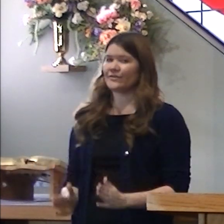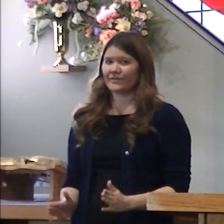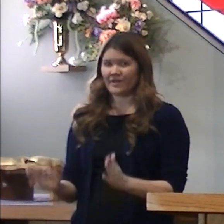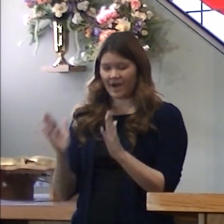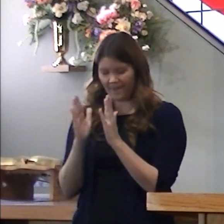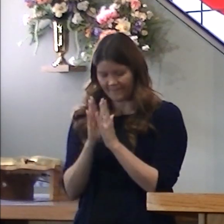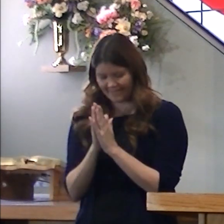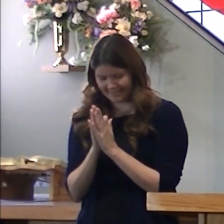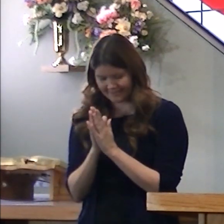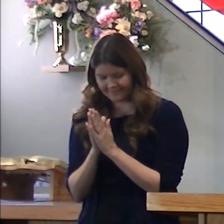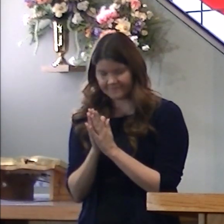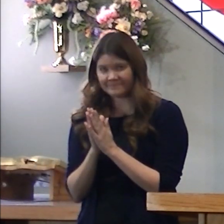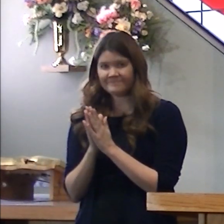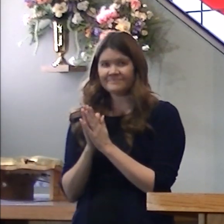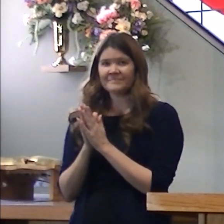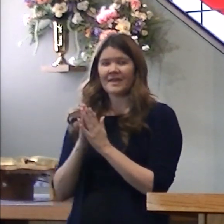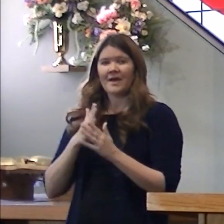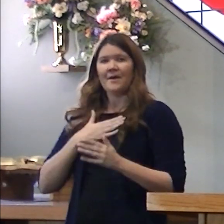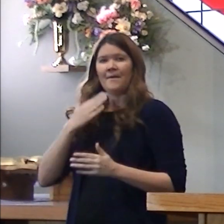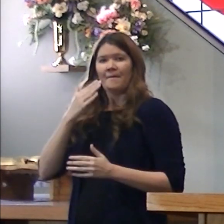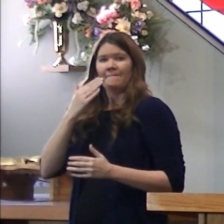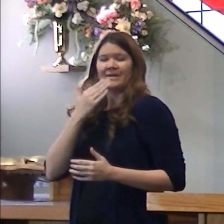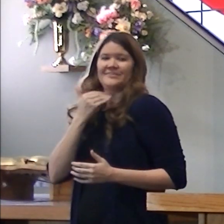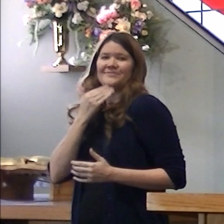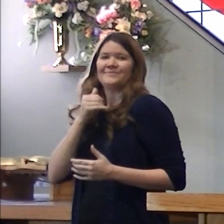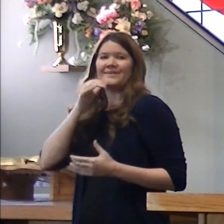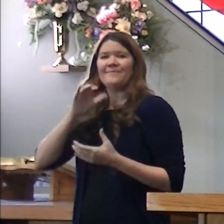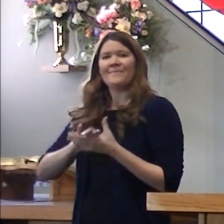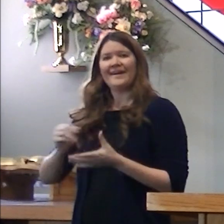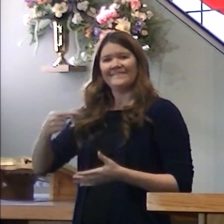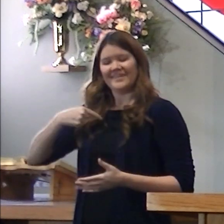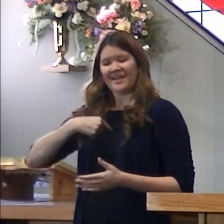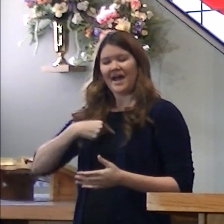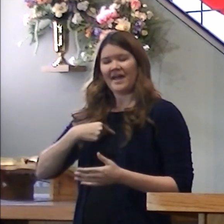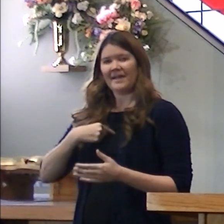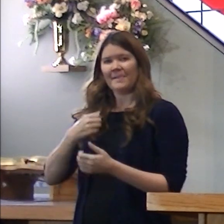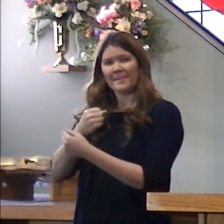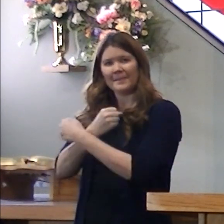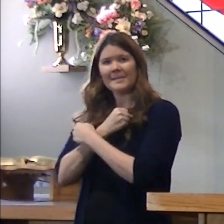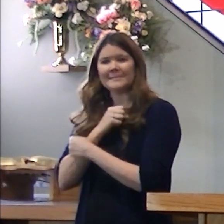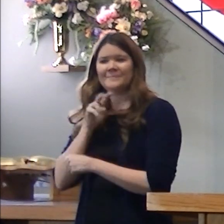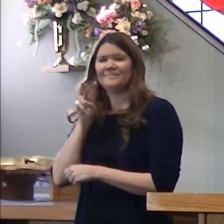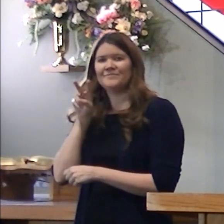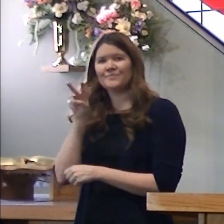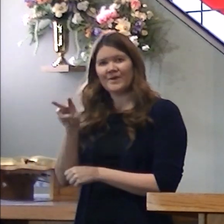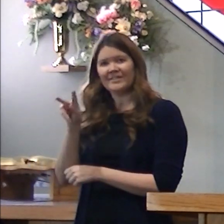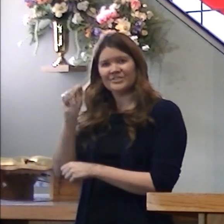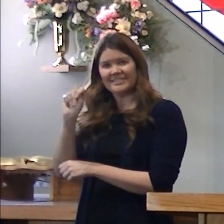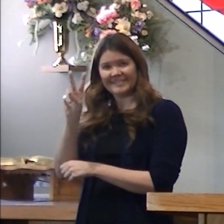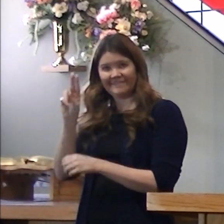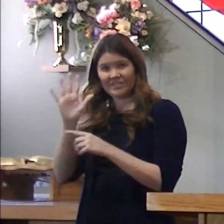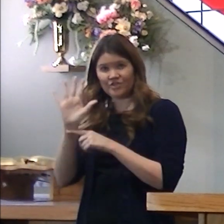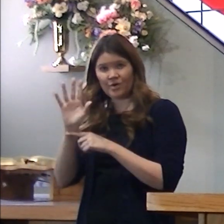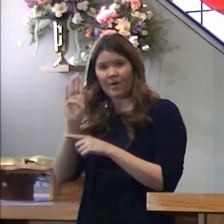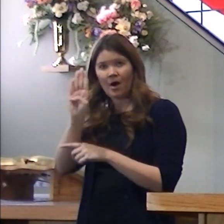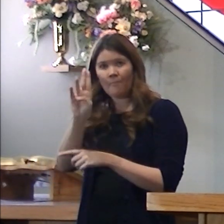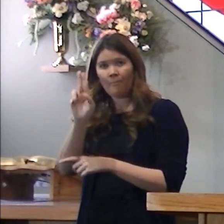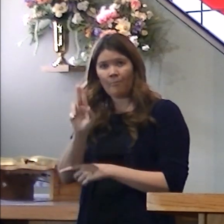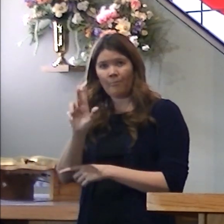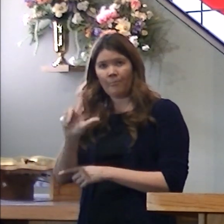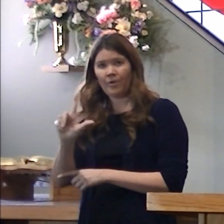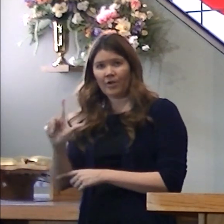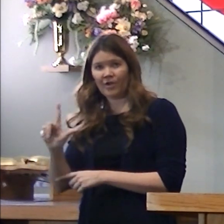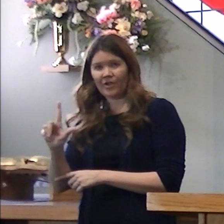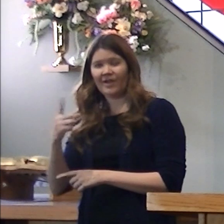Amen. My dear sweet wife and I are big fans of the courtroom drama Bull.